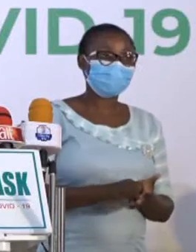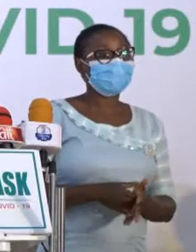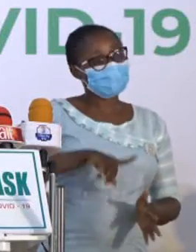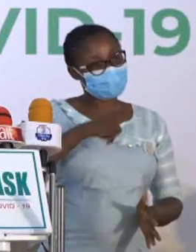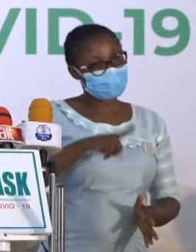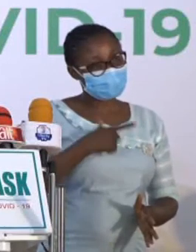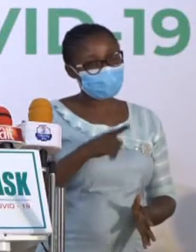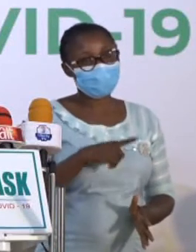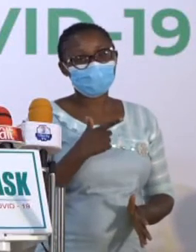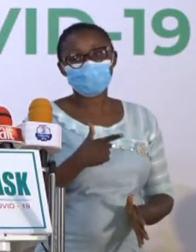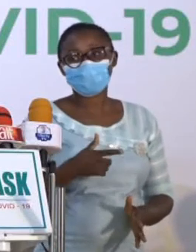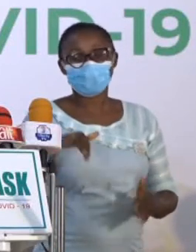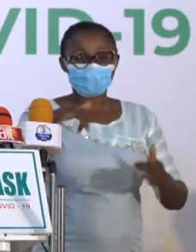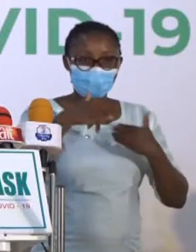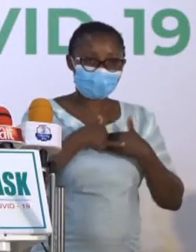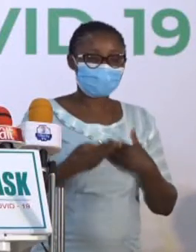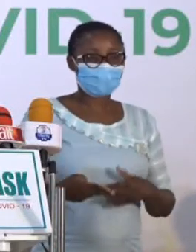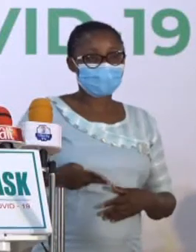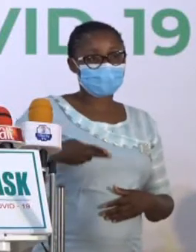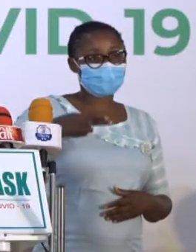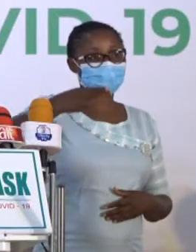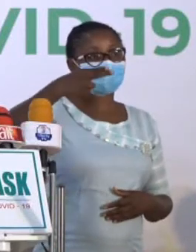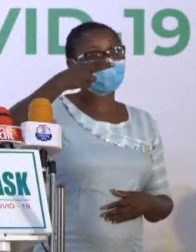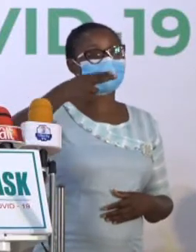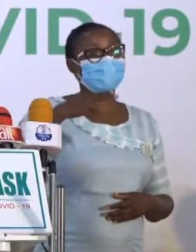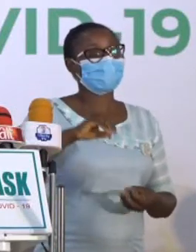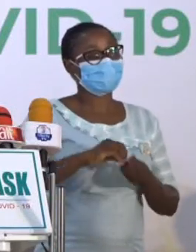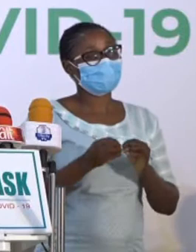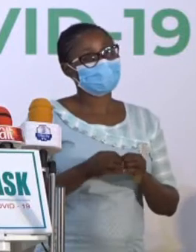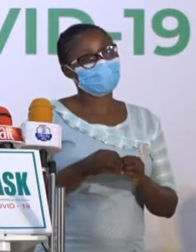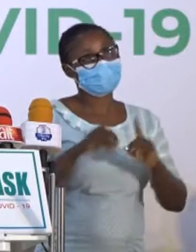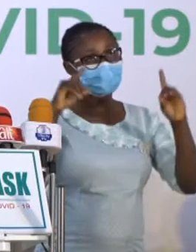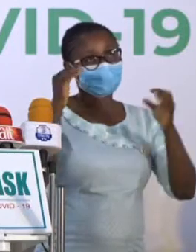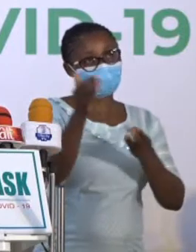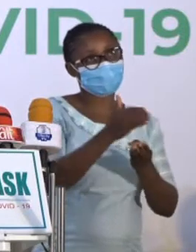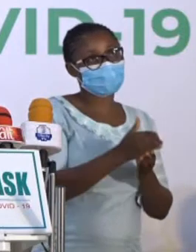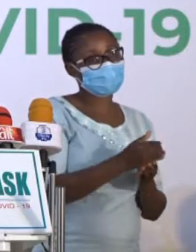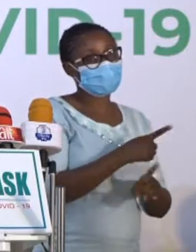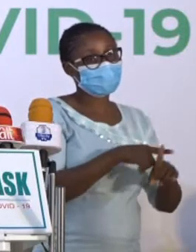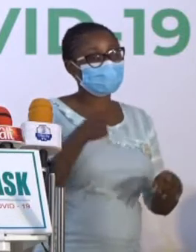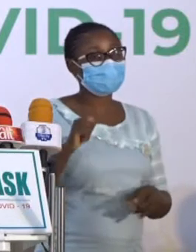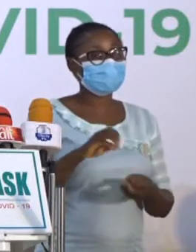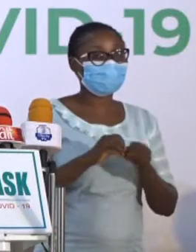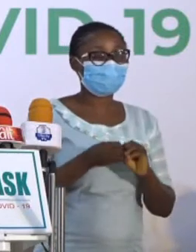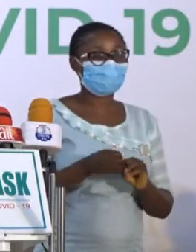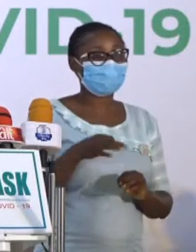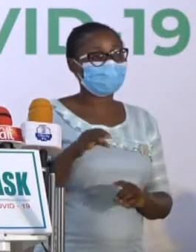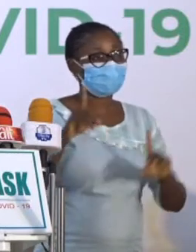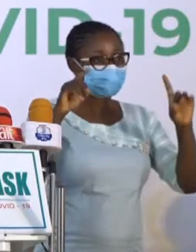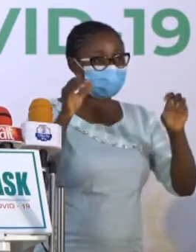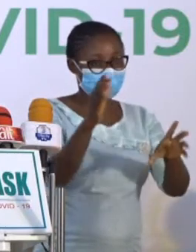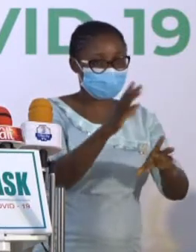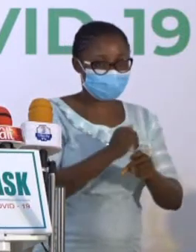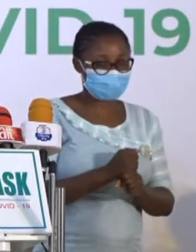The Nigeria Center for Disease Control (NCDC) has urged the 36 states of the Federation and the Federal Capital Territory